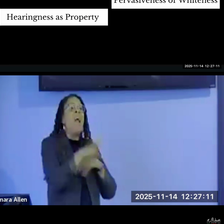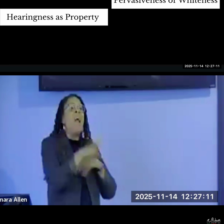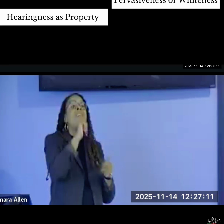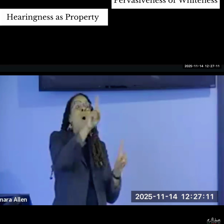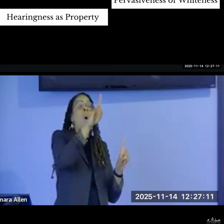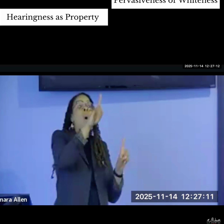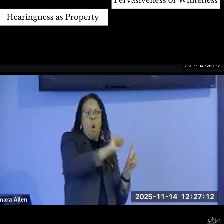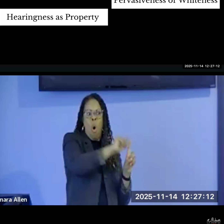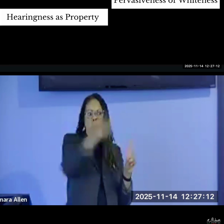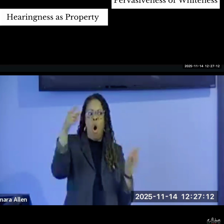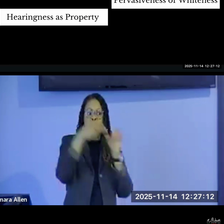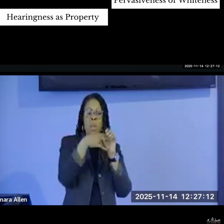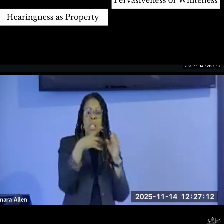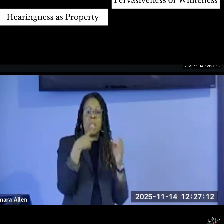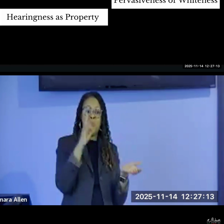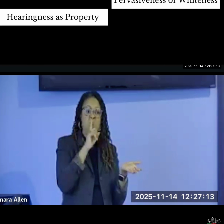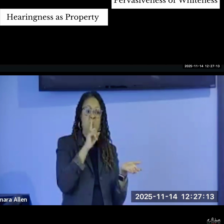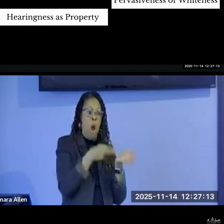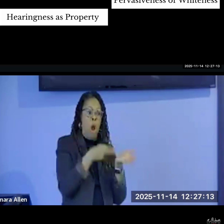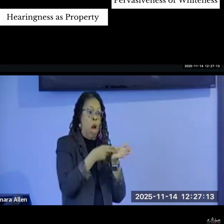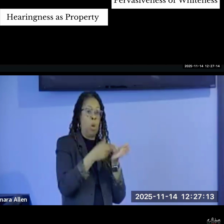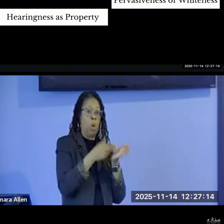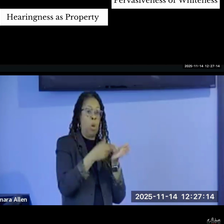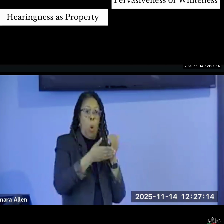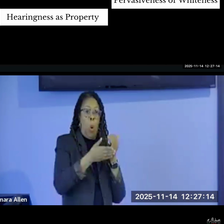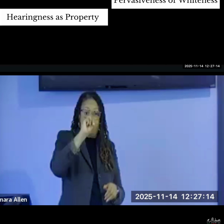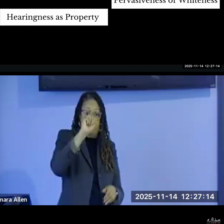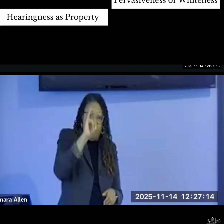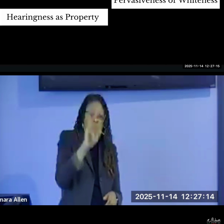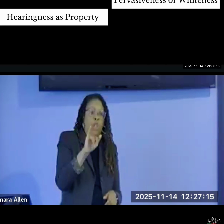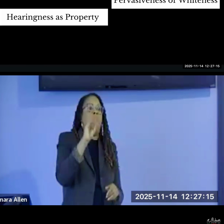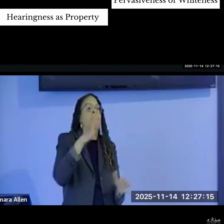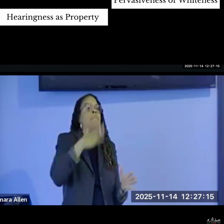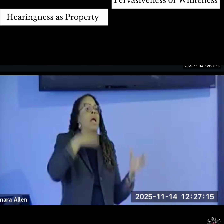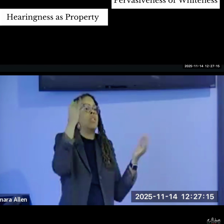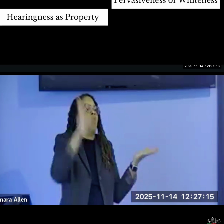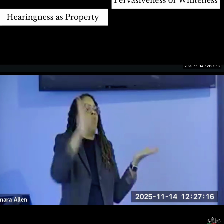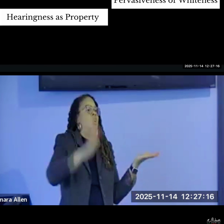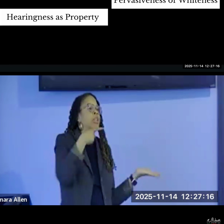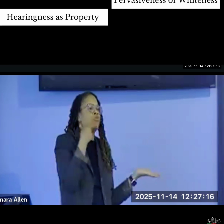it. And so instead of being punished for it, they could have been valued for that.